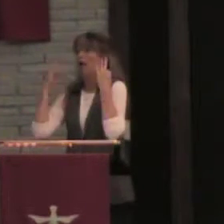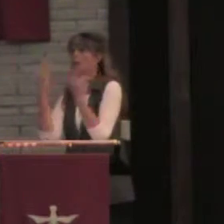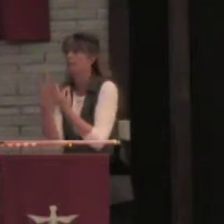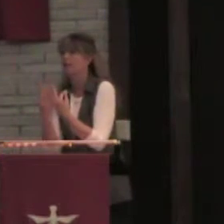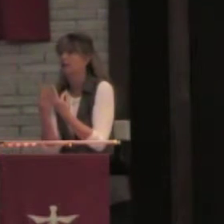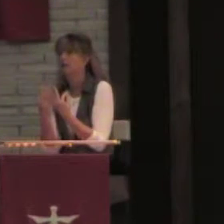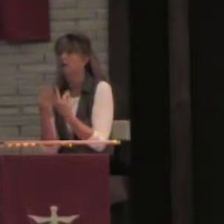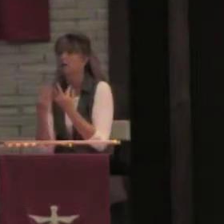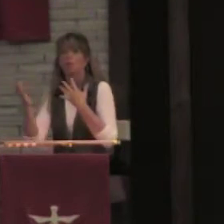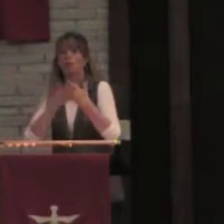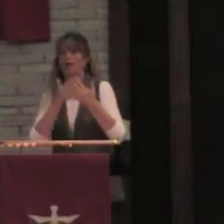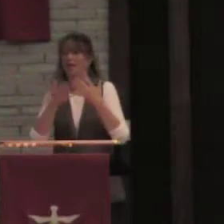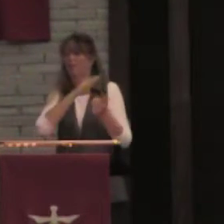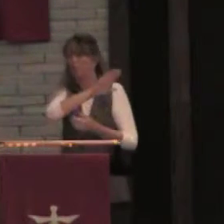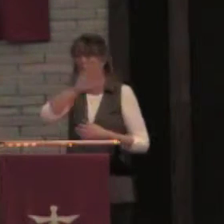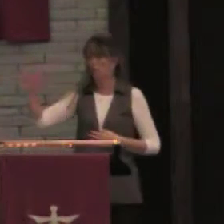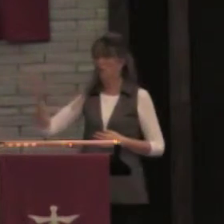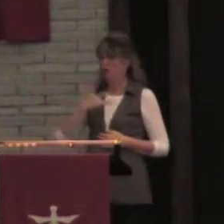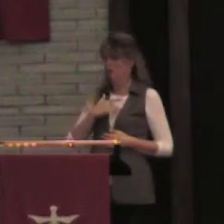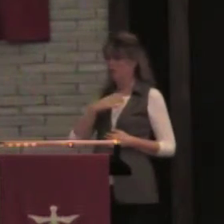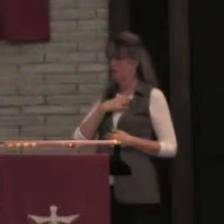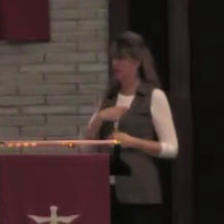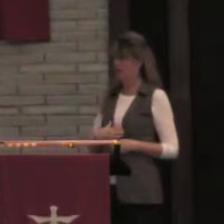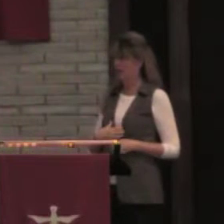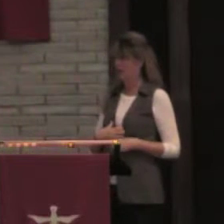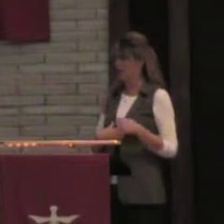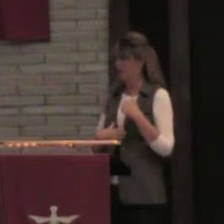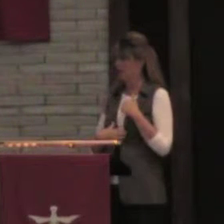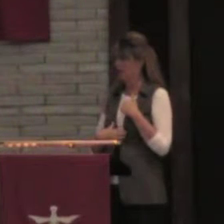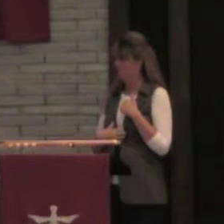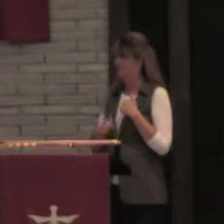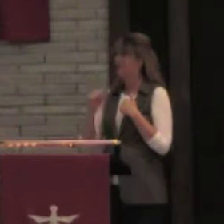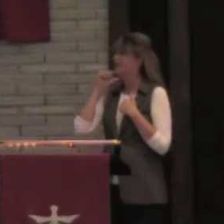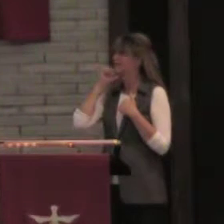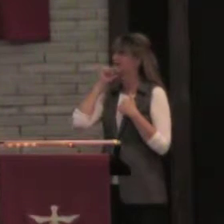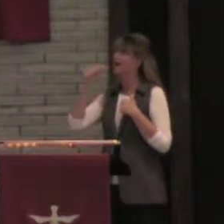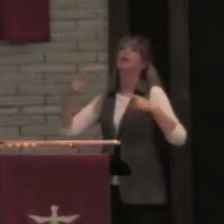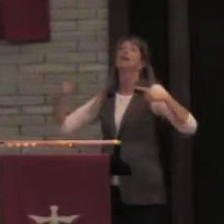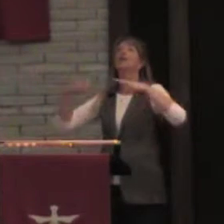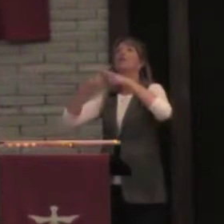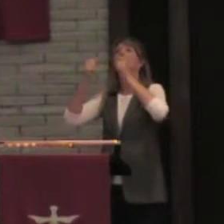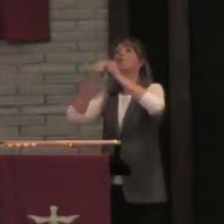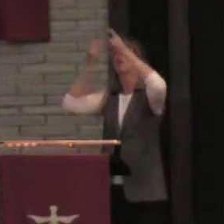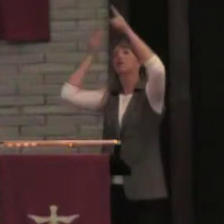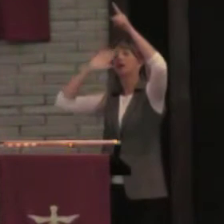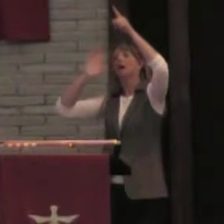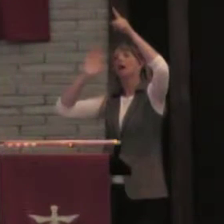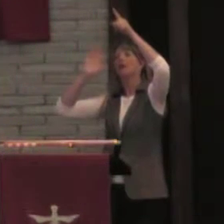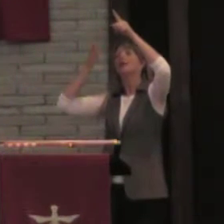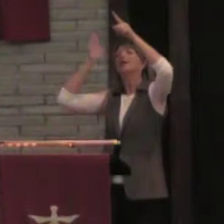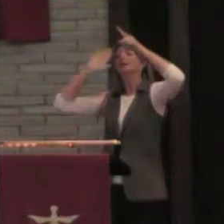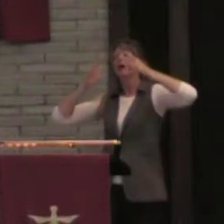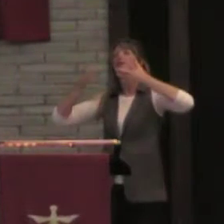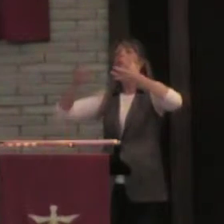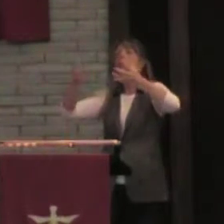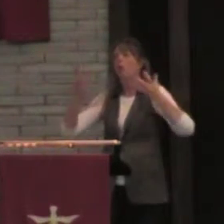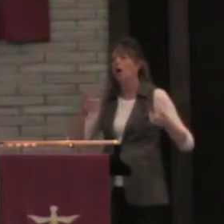or a family. Whatever your heart desire is, and if it doesn't conflict with God,